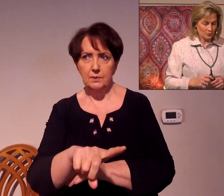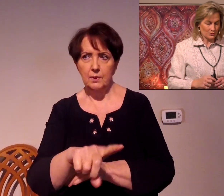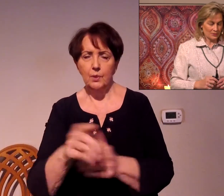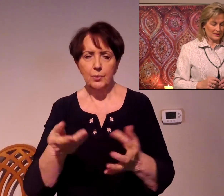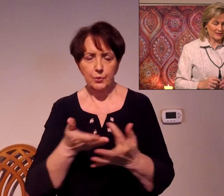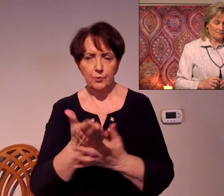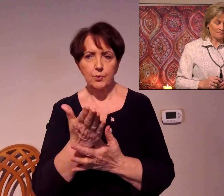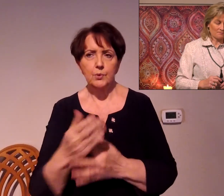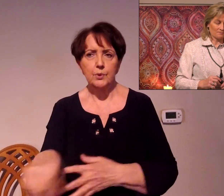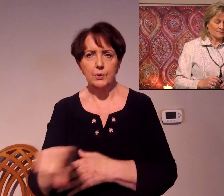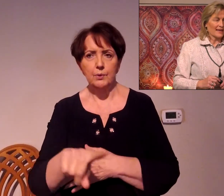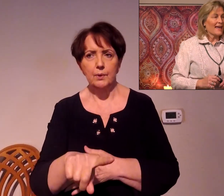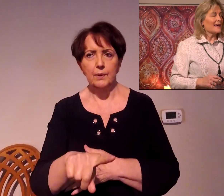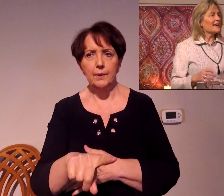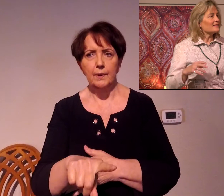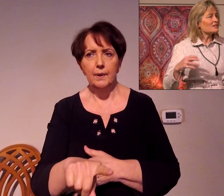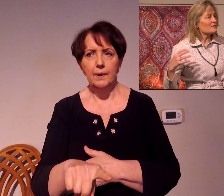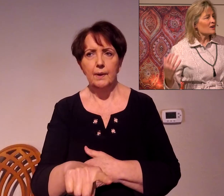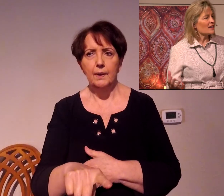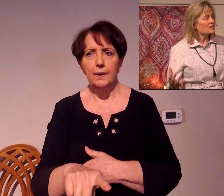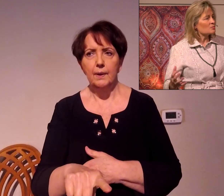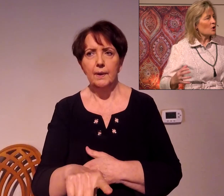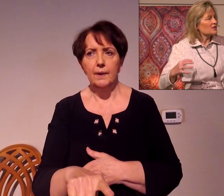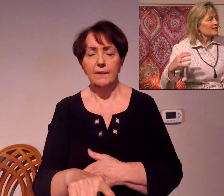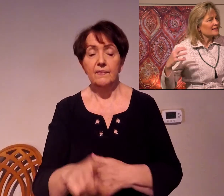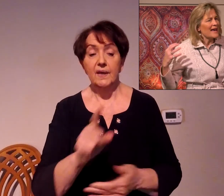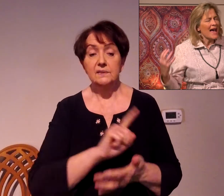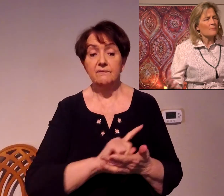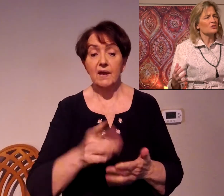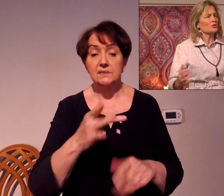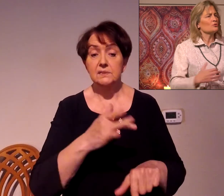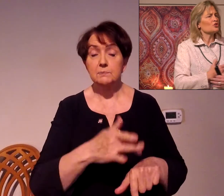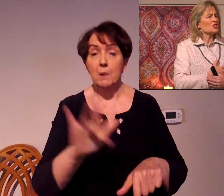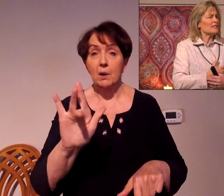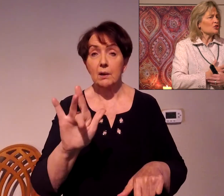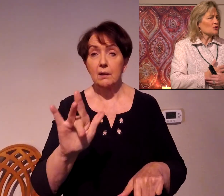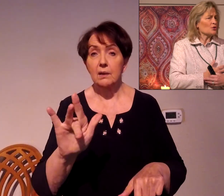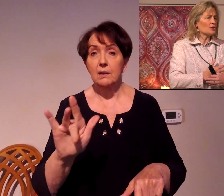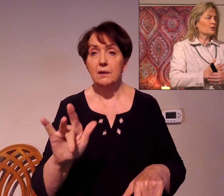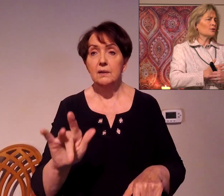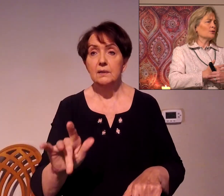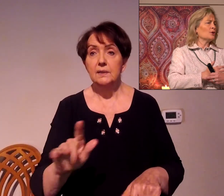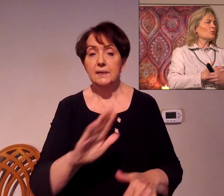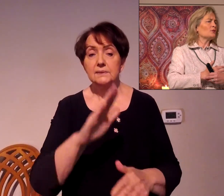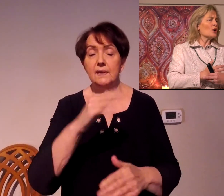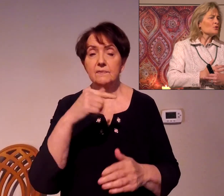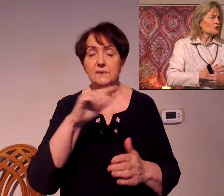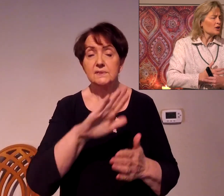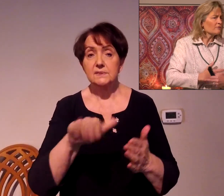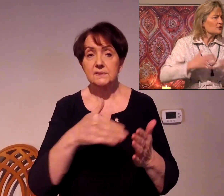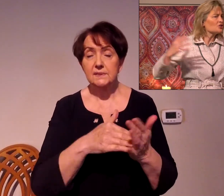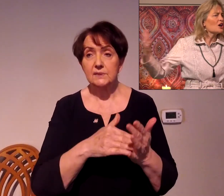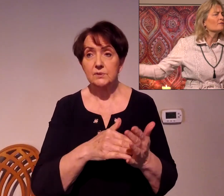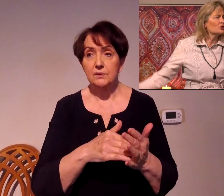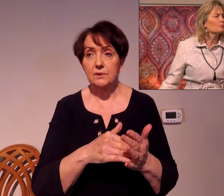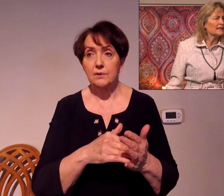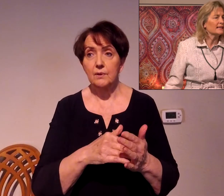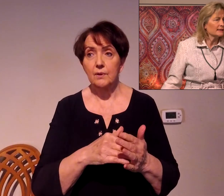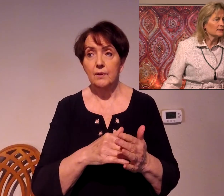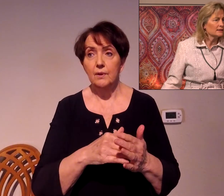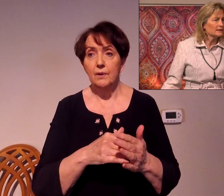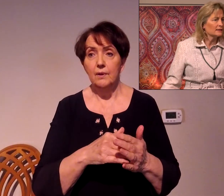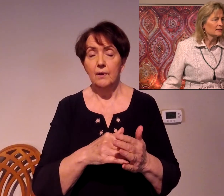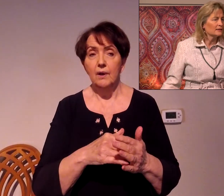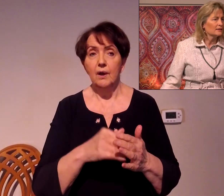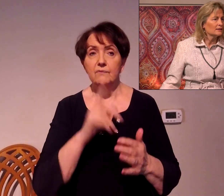you. And that this divine spark is at the absolute center with no circumference of your